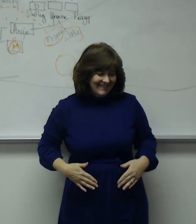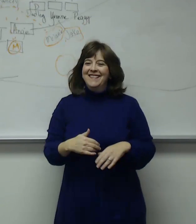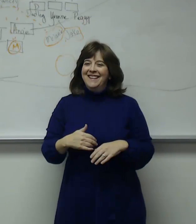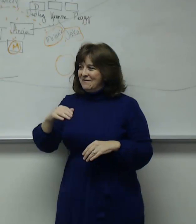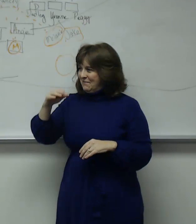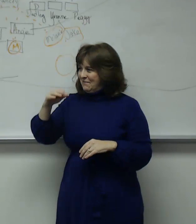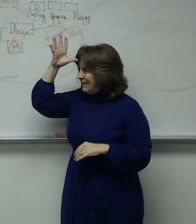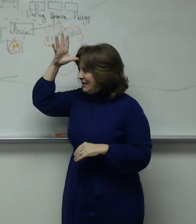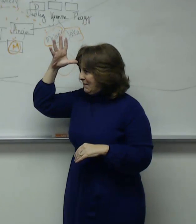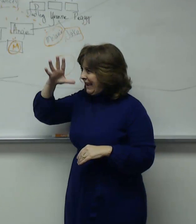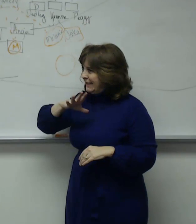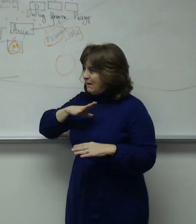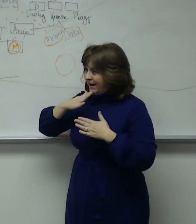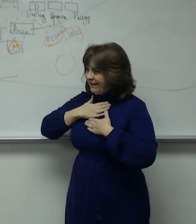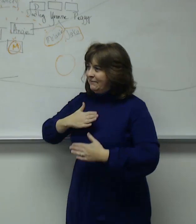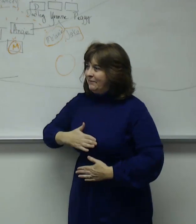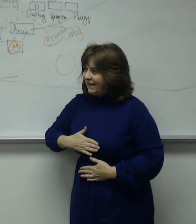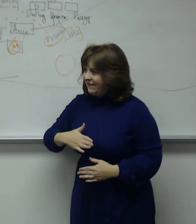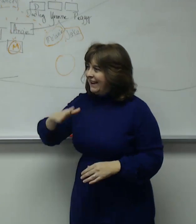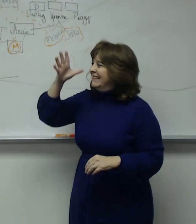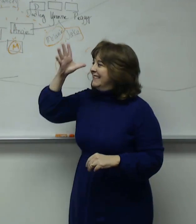Okay, boys in a man's body. Okay.